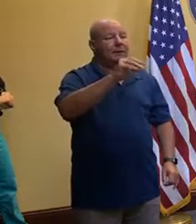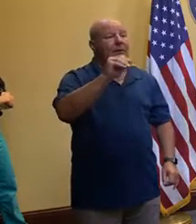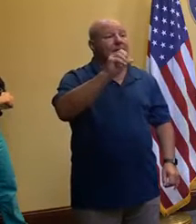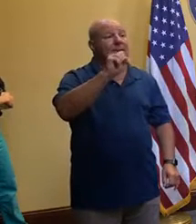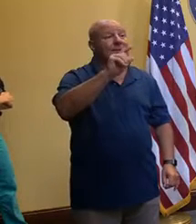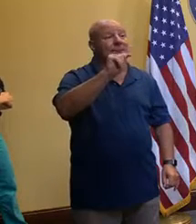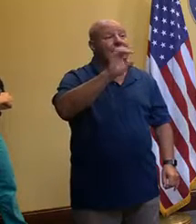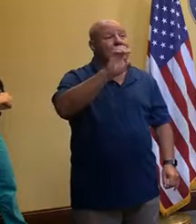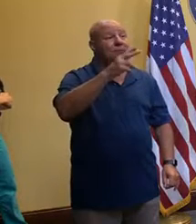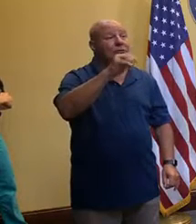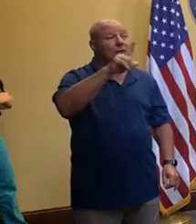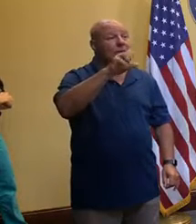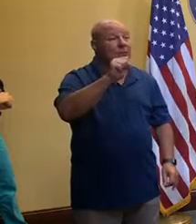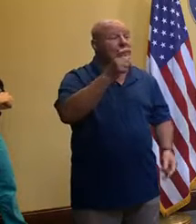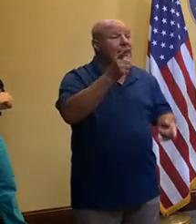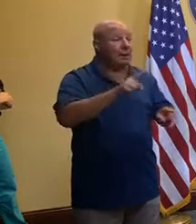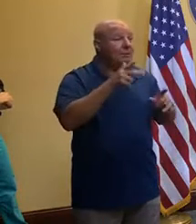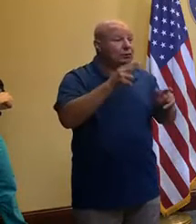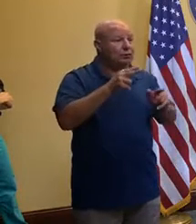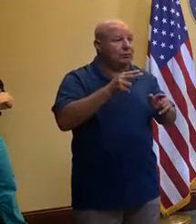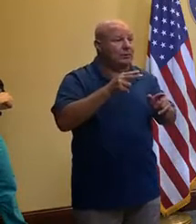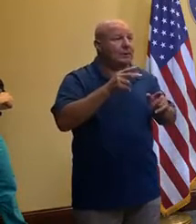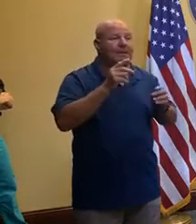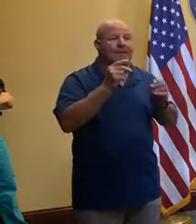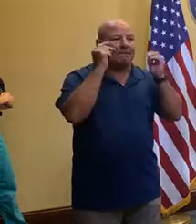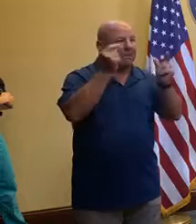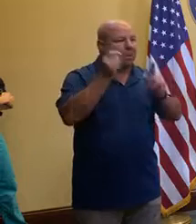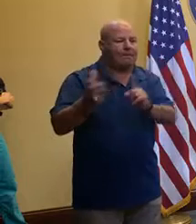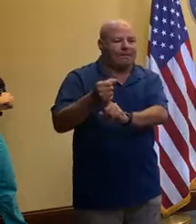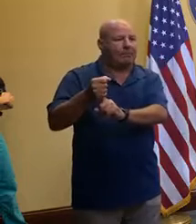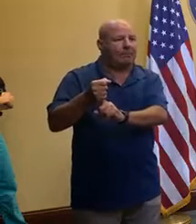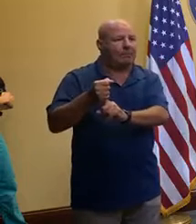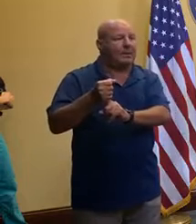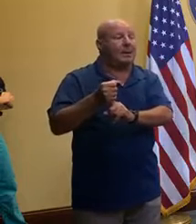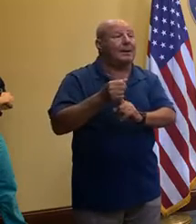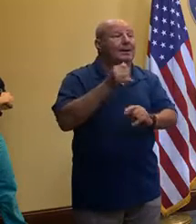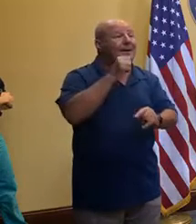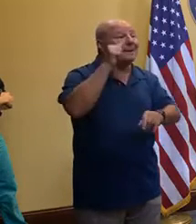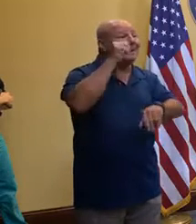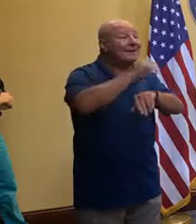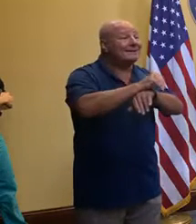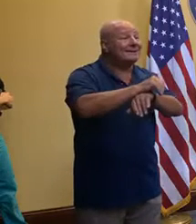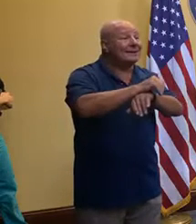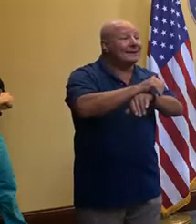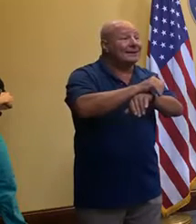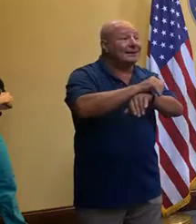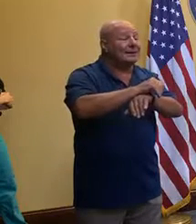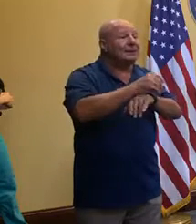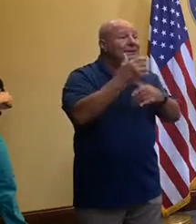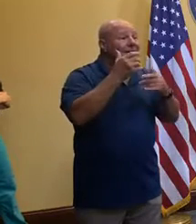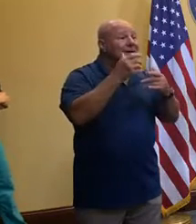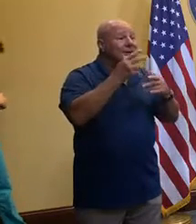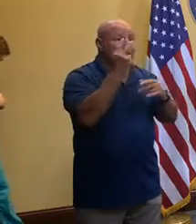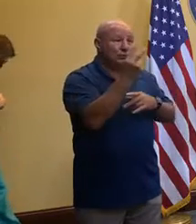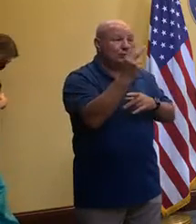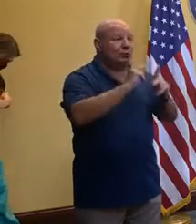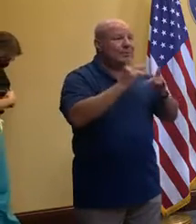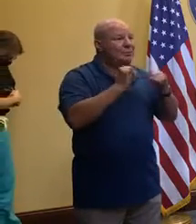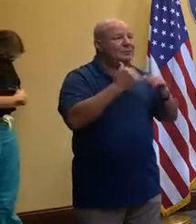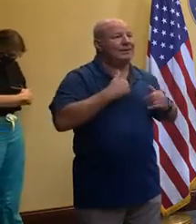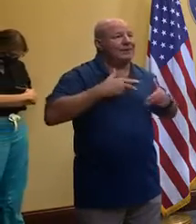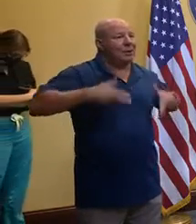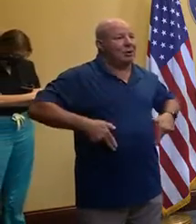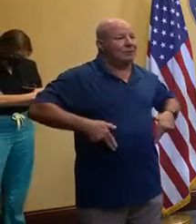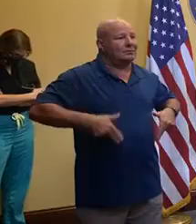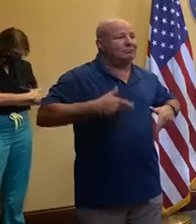apprehension was made immediately after. Last night, 2 apprehensions with individuals still armed in our triple homicide